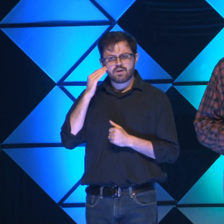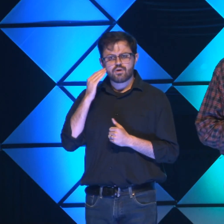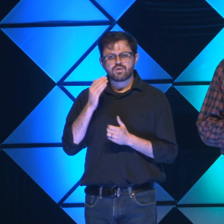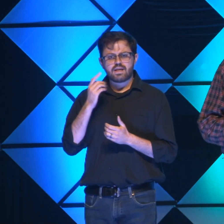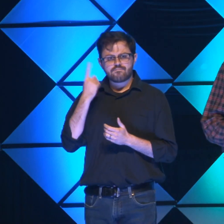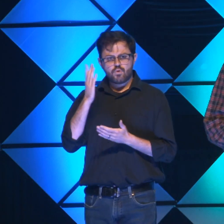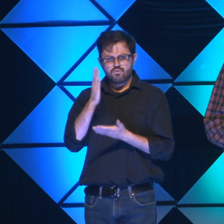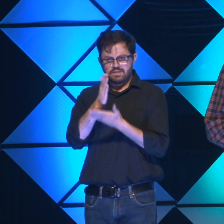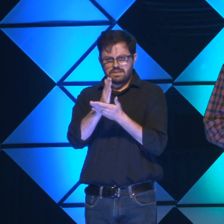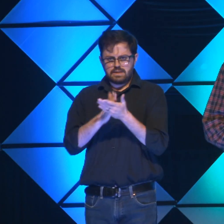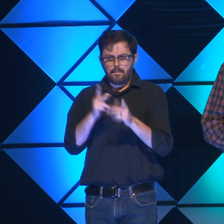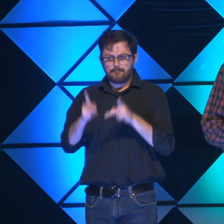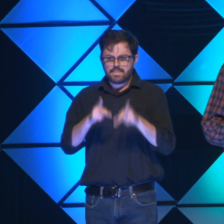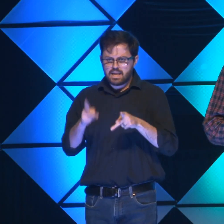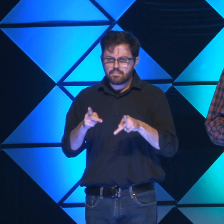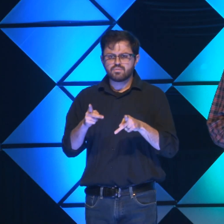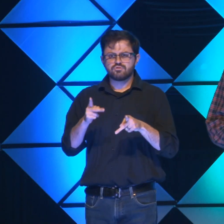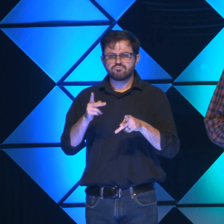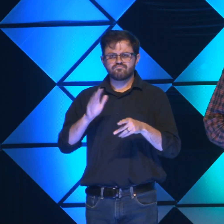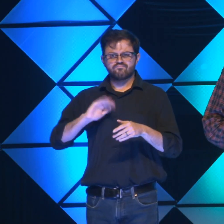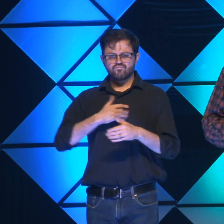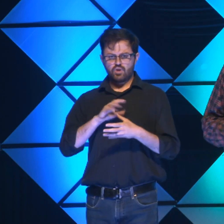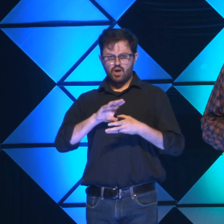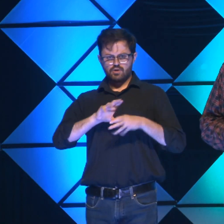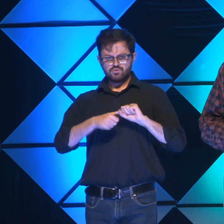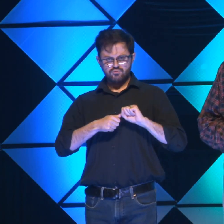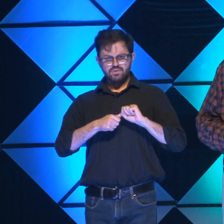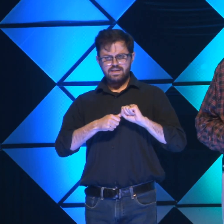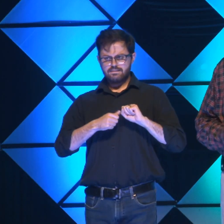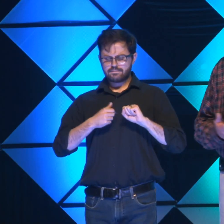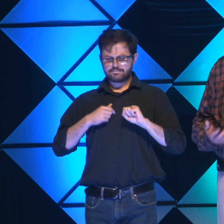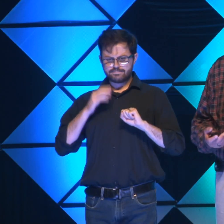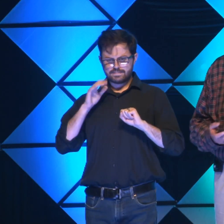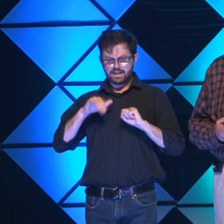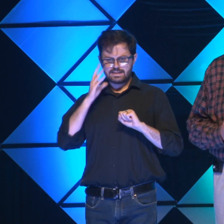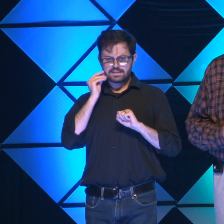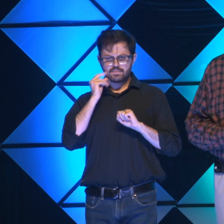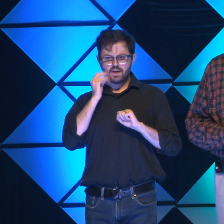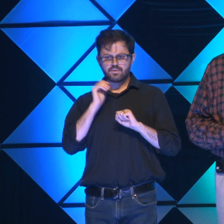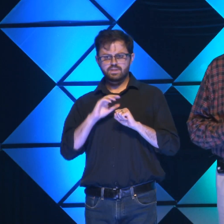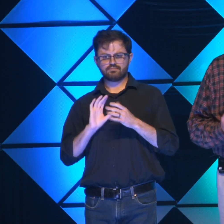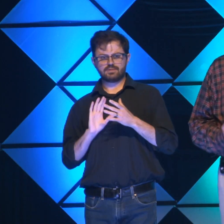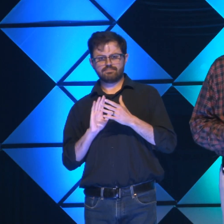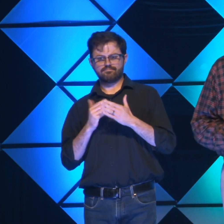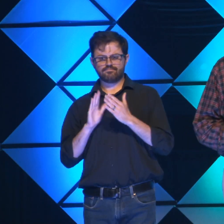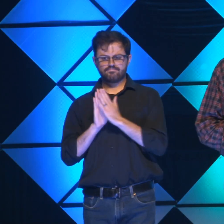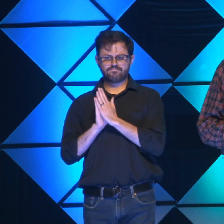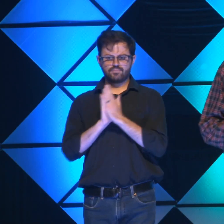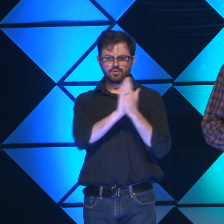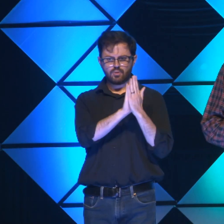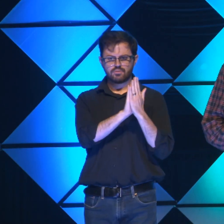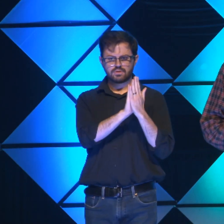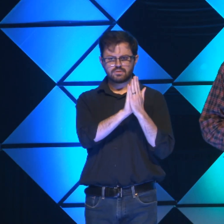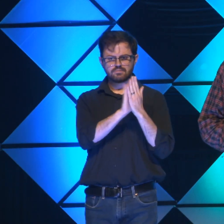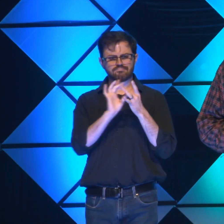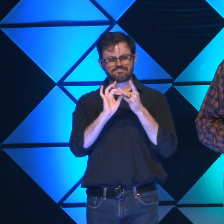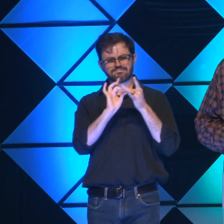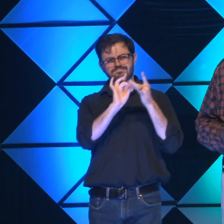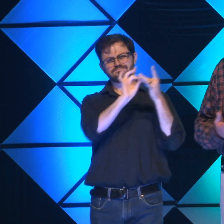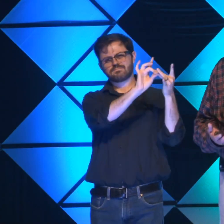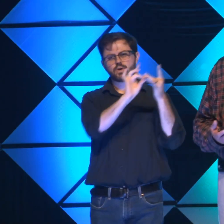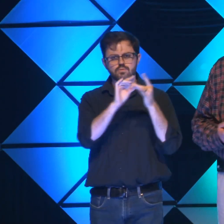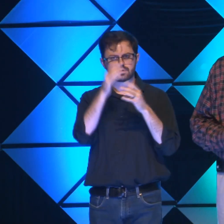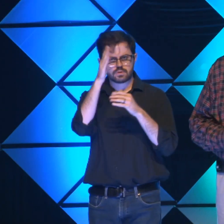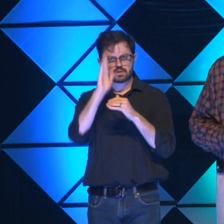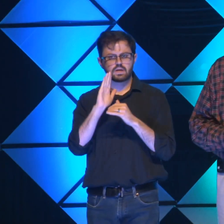grief can bring us closer to God. Our faith, our beliefs are pillars that help us get through the immense feelings